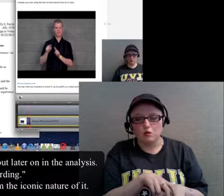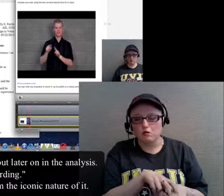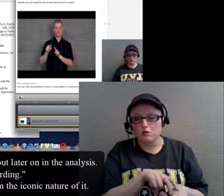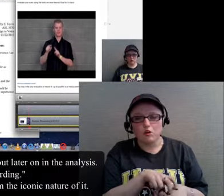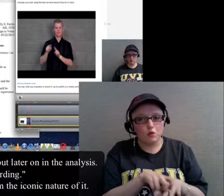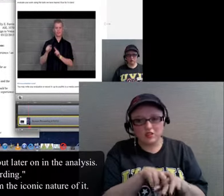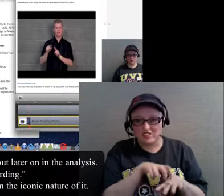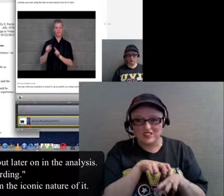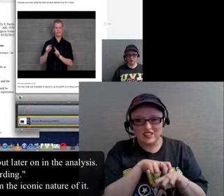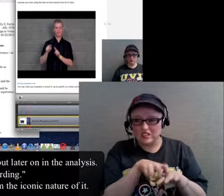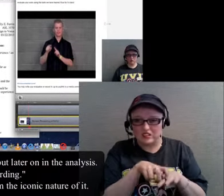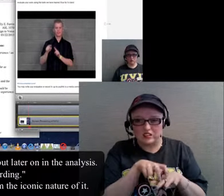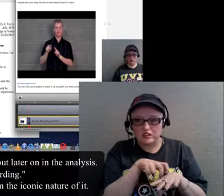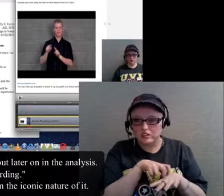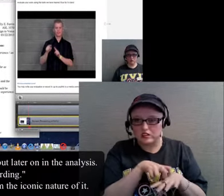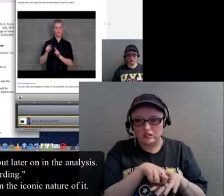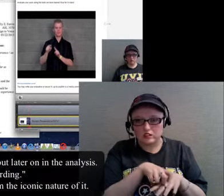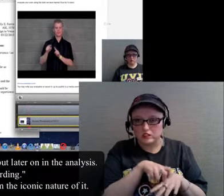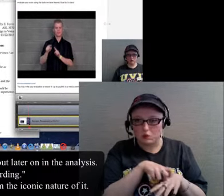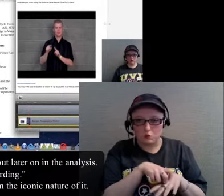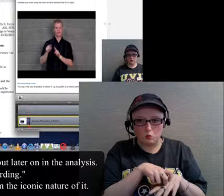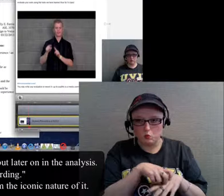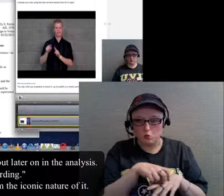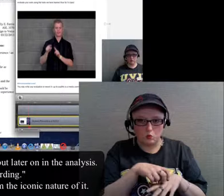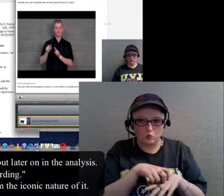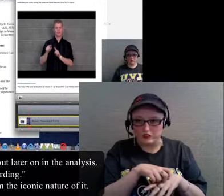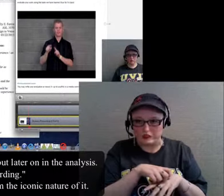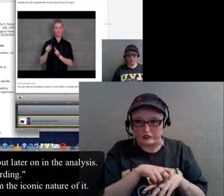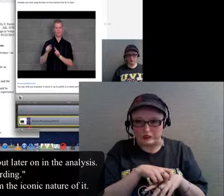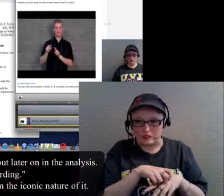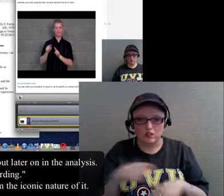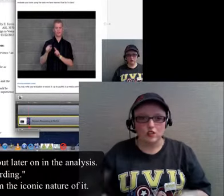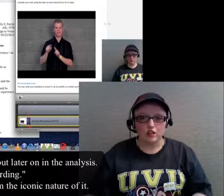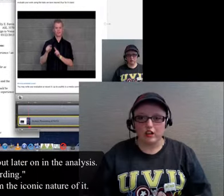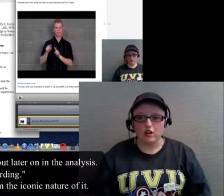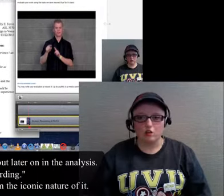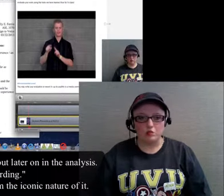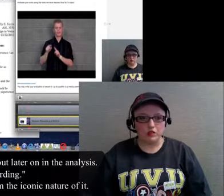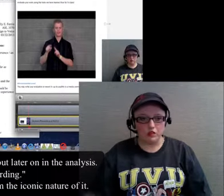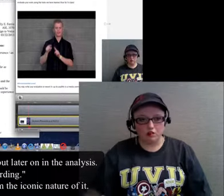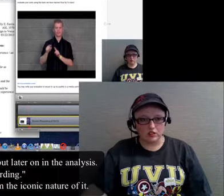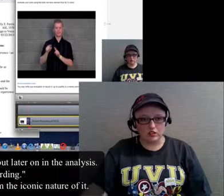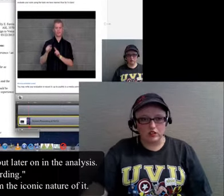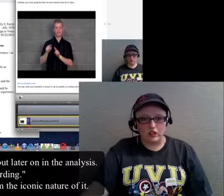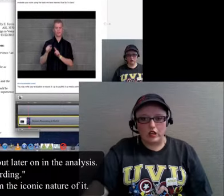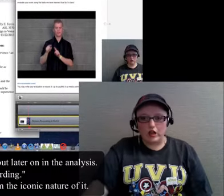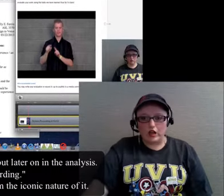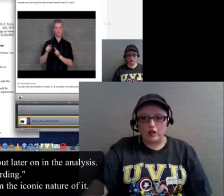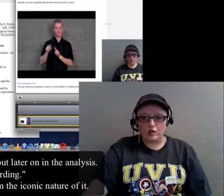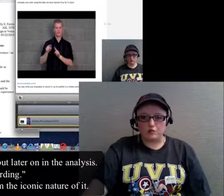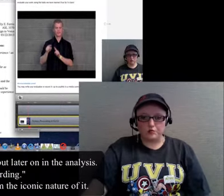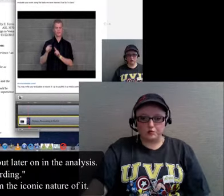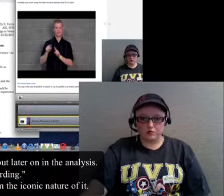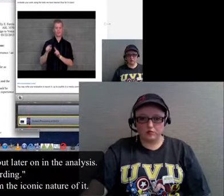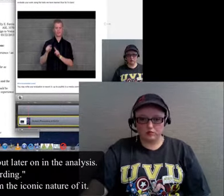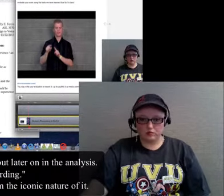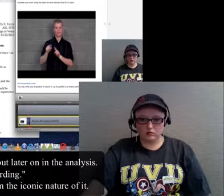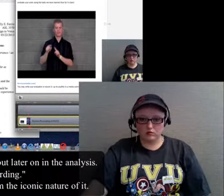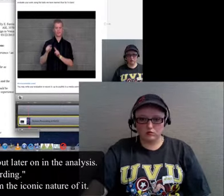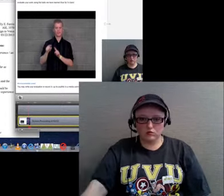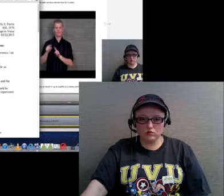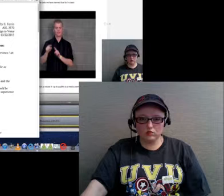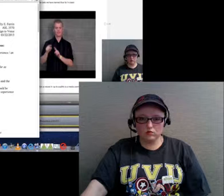I don't know what this is, so that got omitted, obviously.